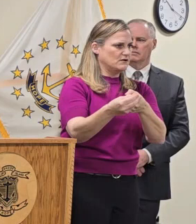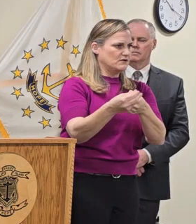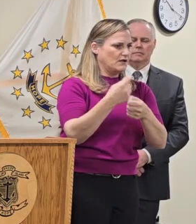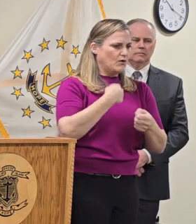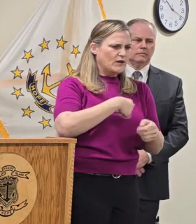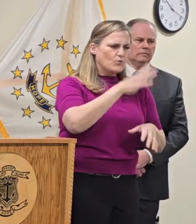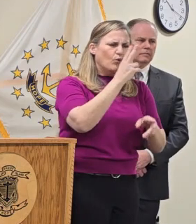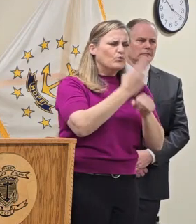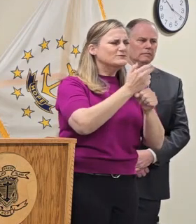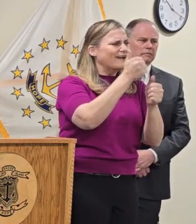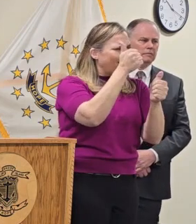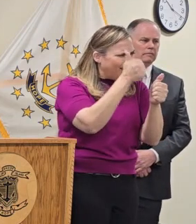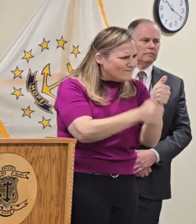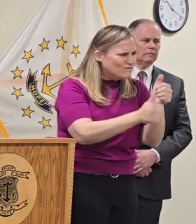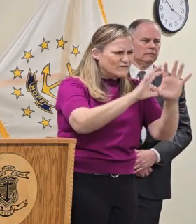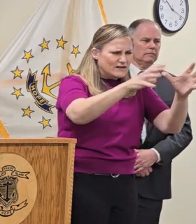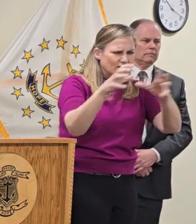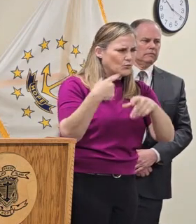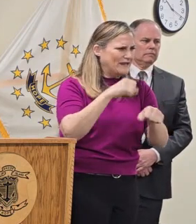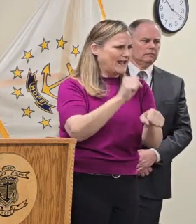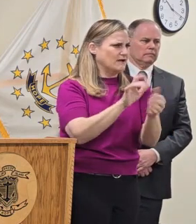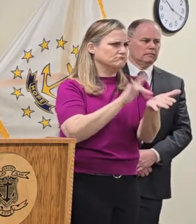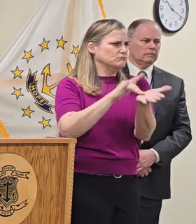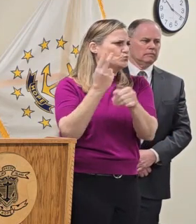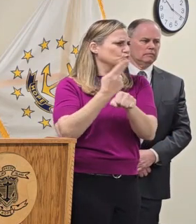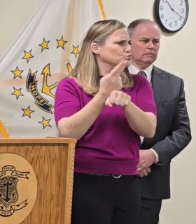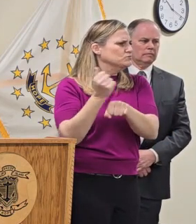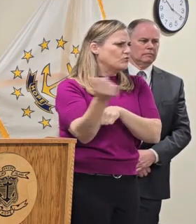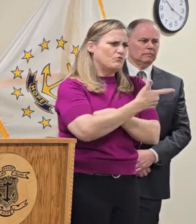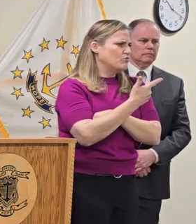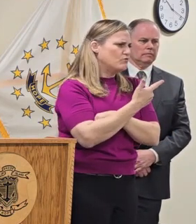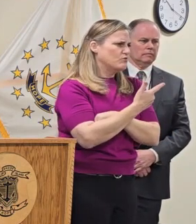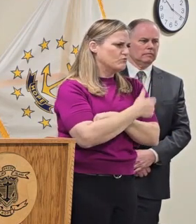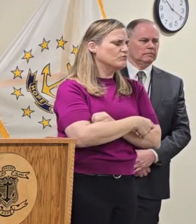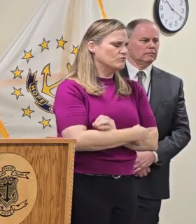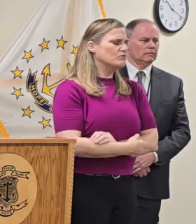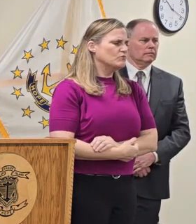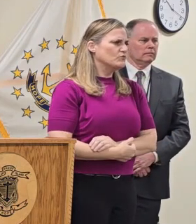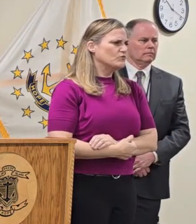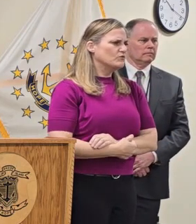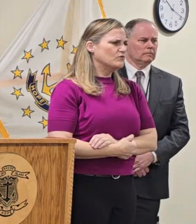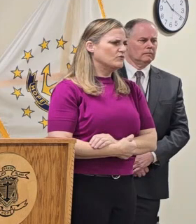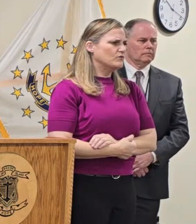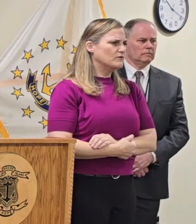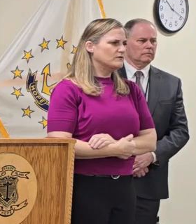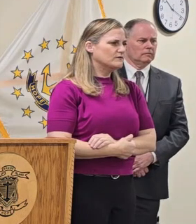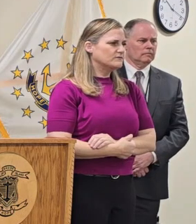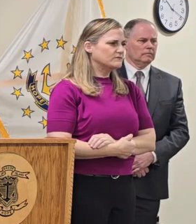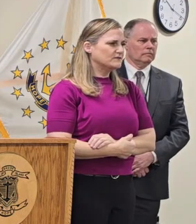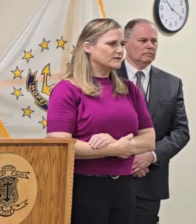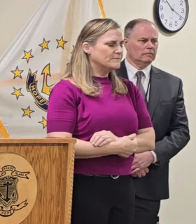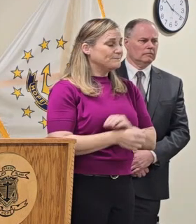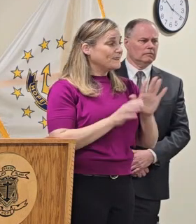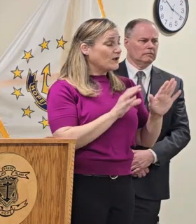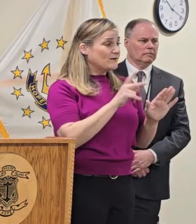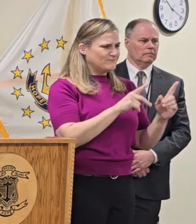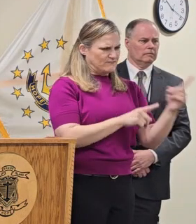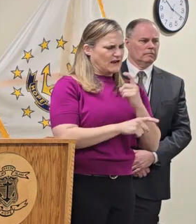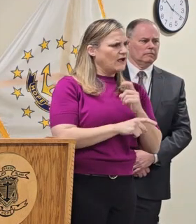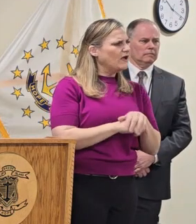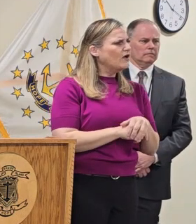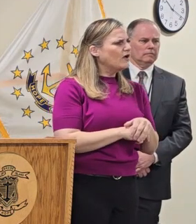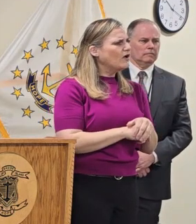to maximize the outcomes that we're looking for, including the Attorney General. And with this investigation you guys mentioned, there's